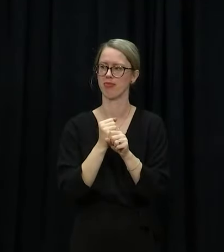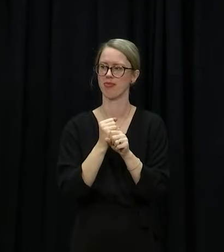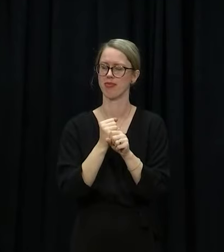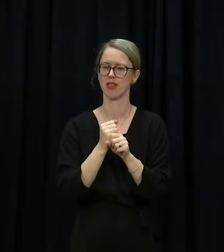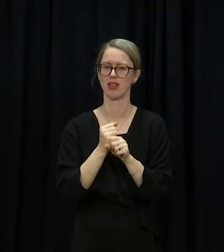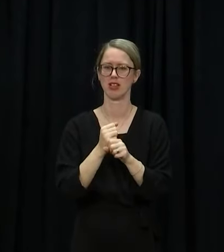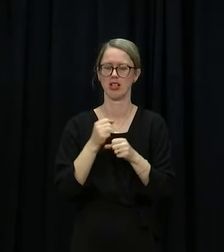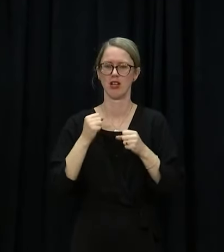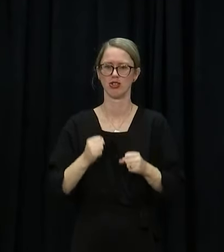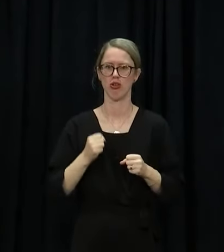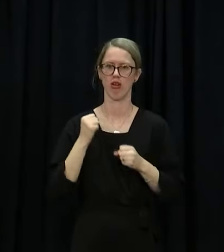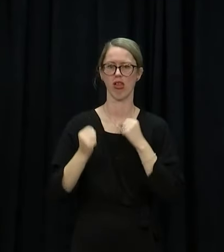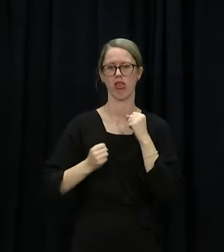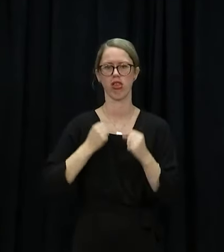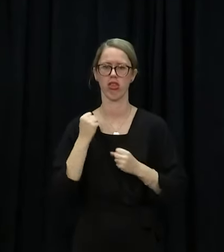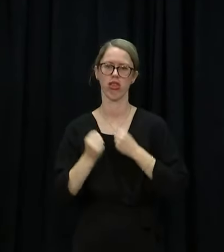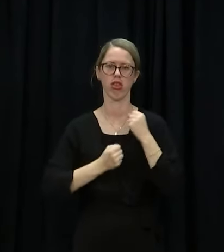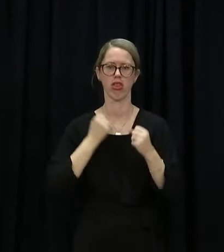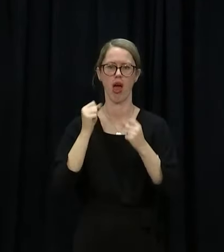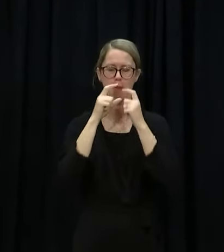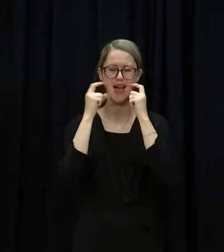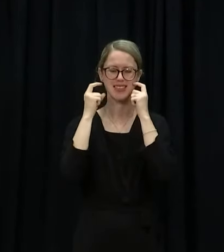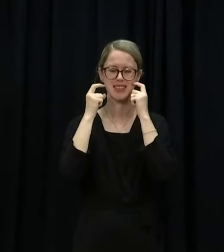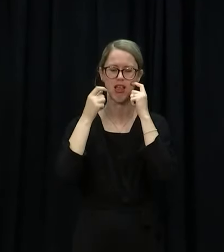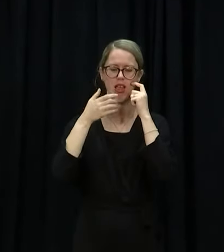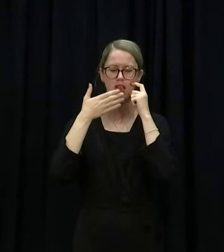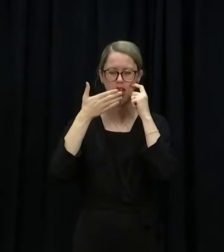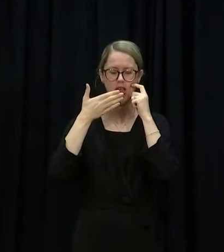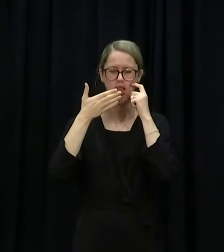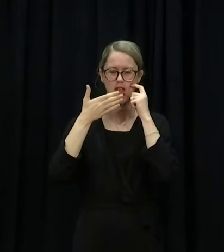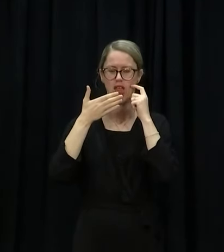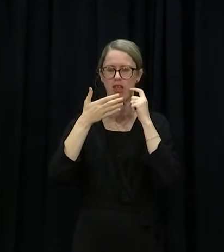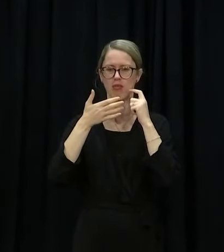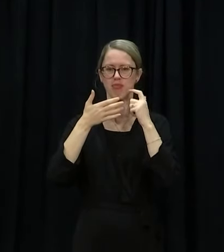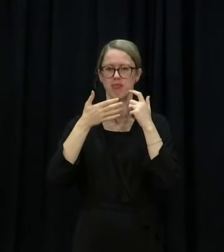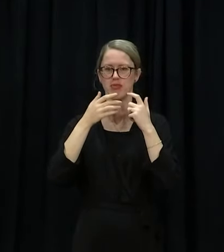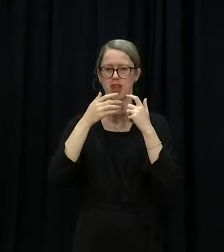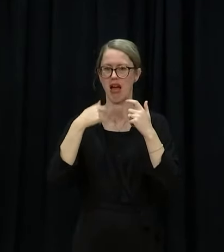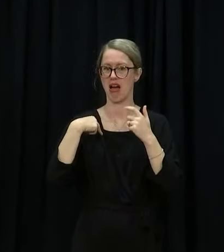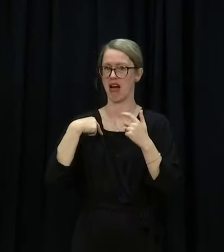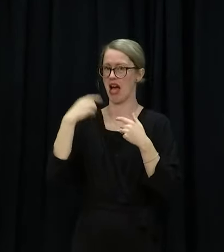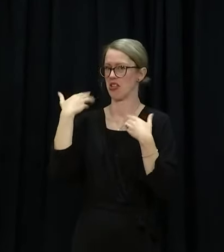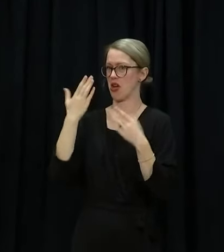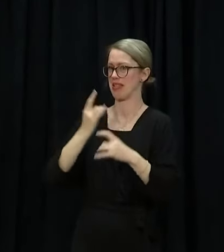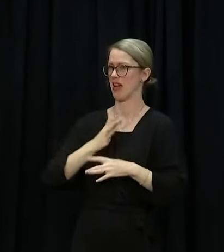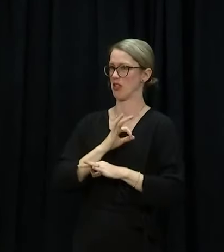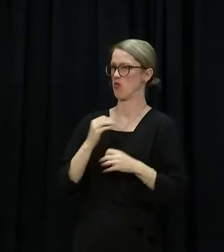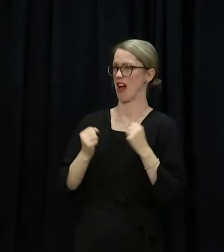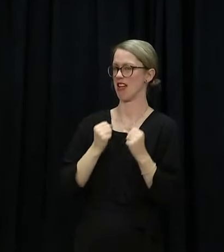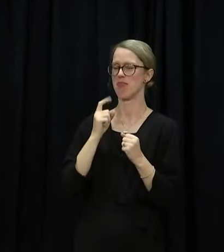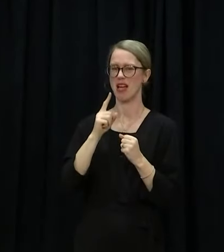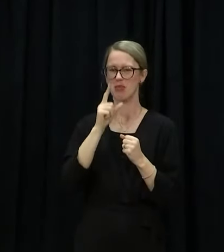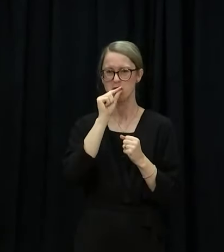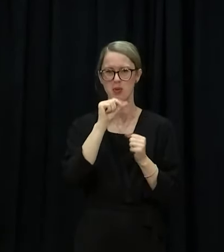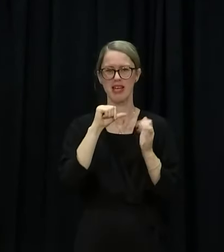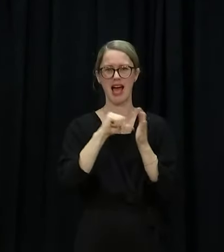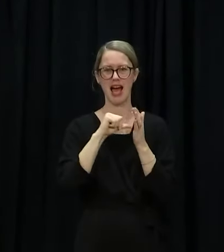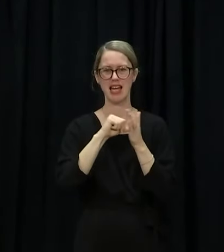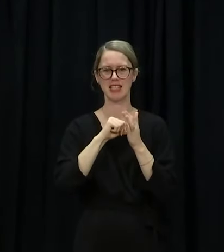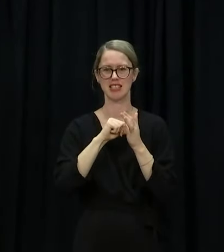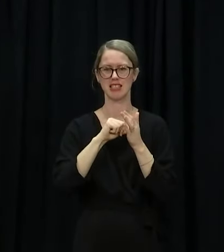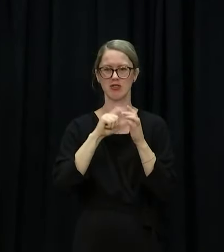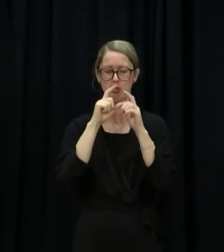very strenuous run where a mask might become, I couldn't speak to personal experience, but where a mask might become difficult. In